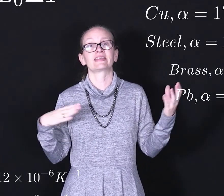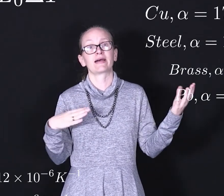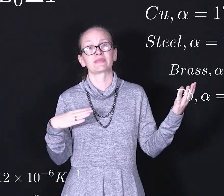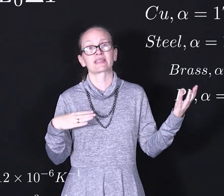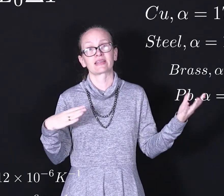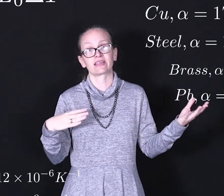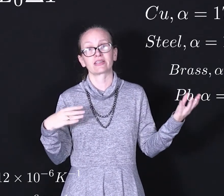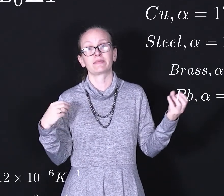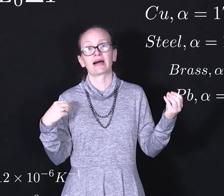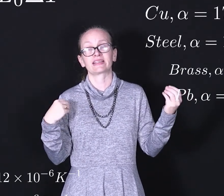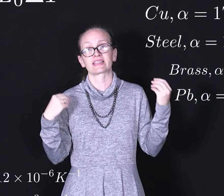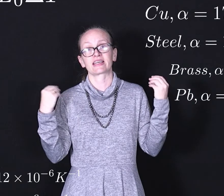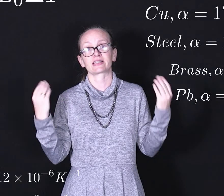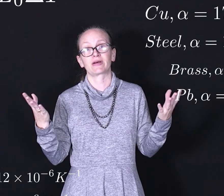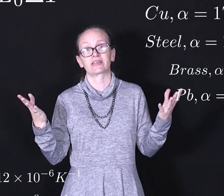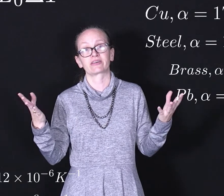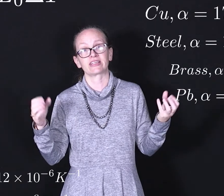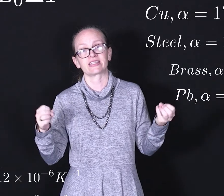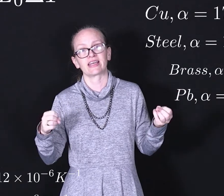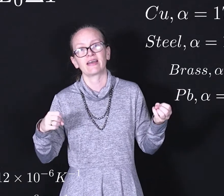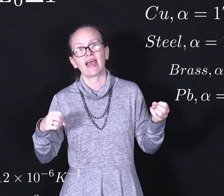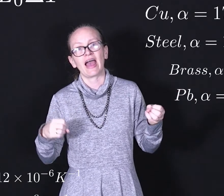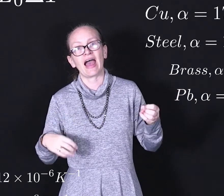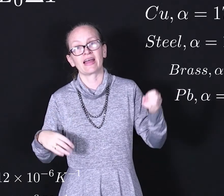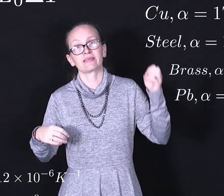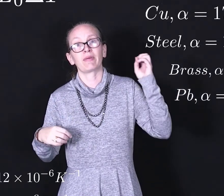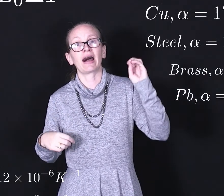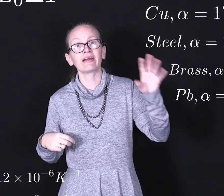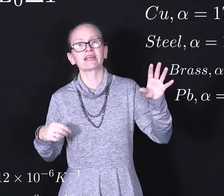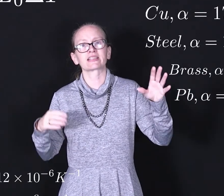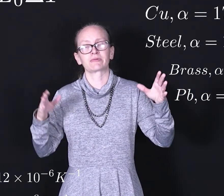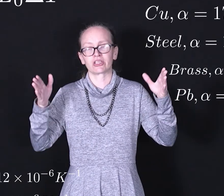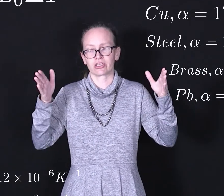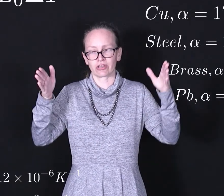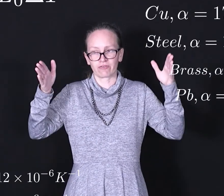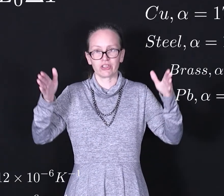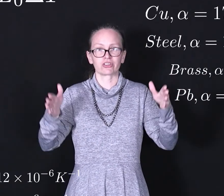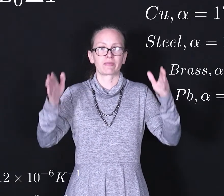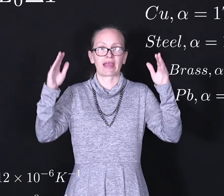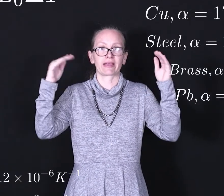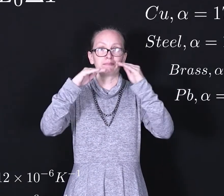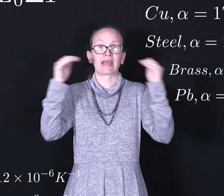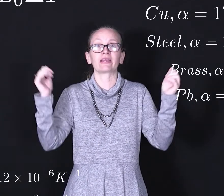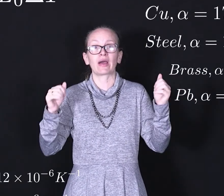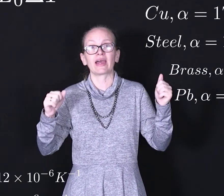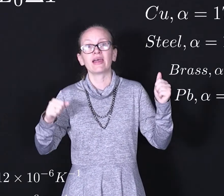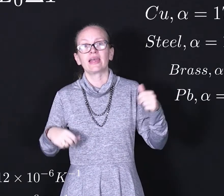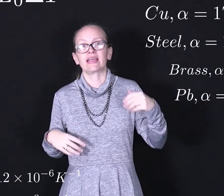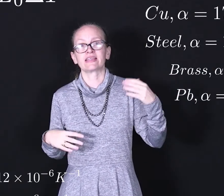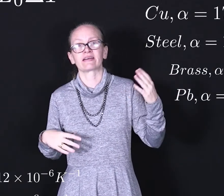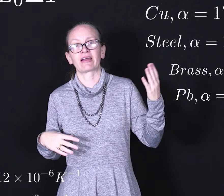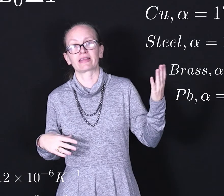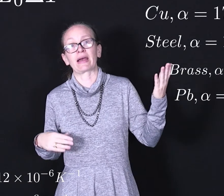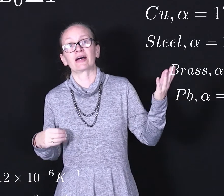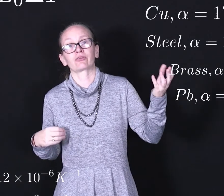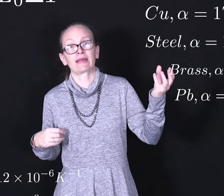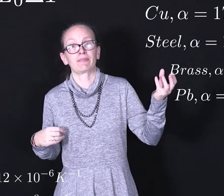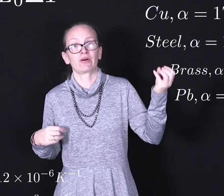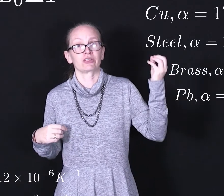times 10 to the minus 6 per degree C. And Pyrex, which is often used to make bakeware, is around about